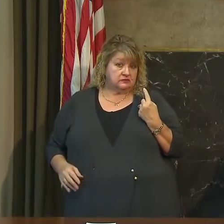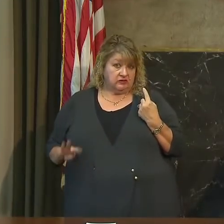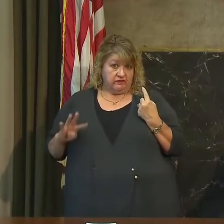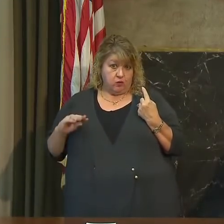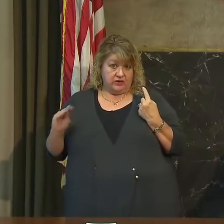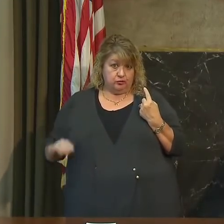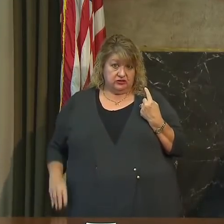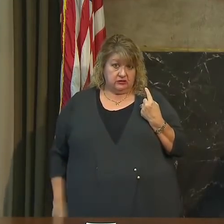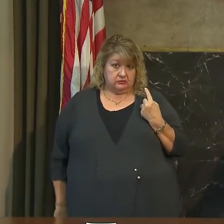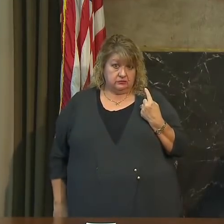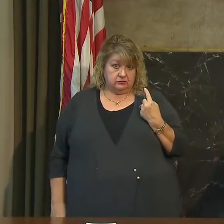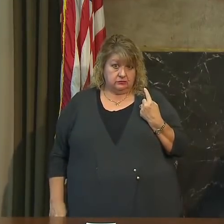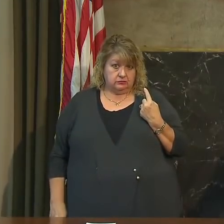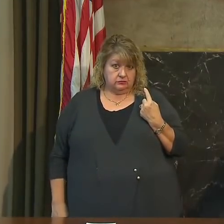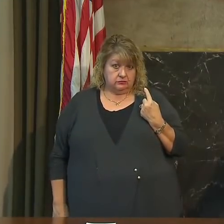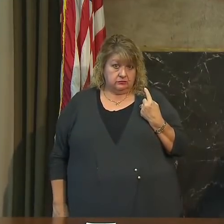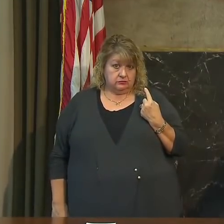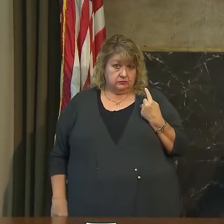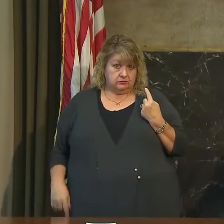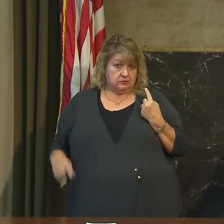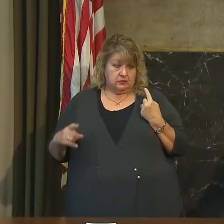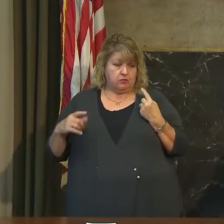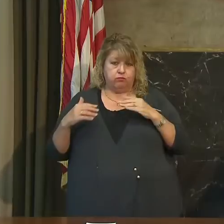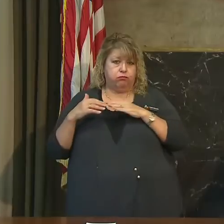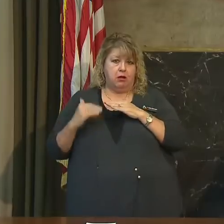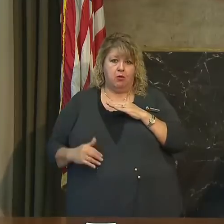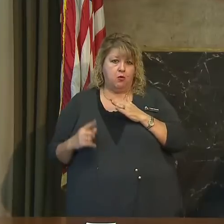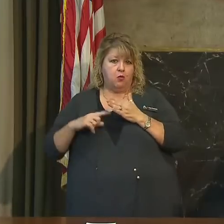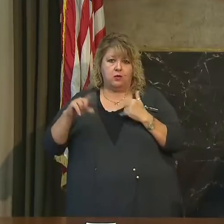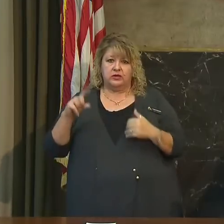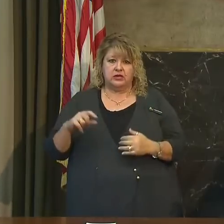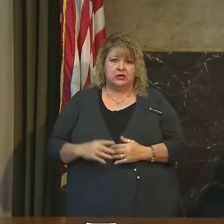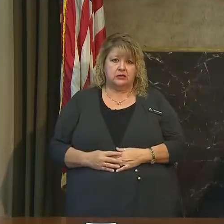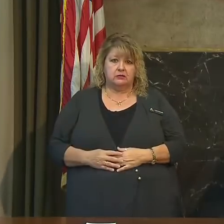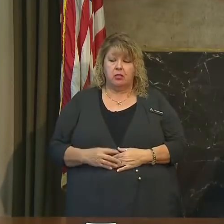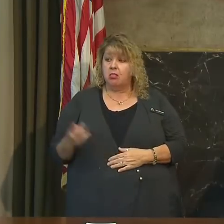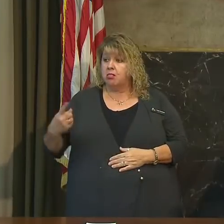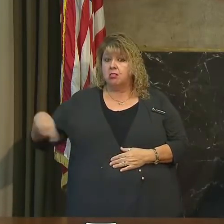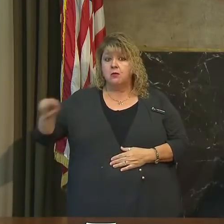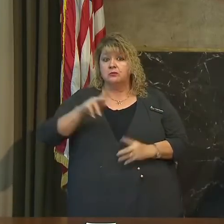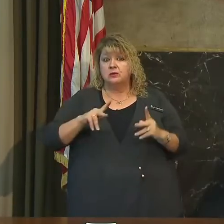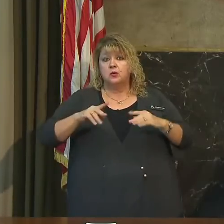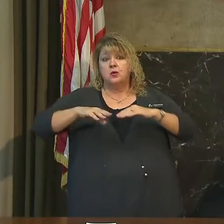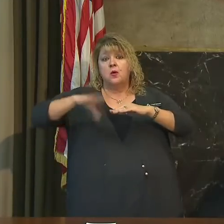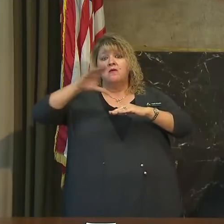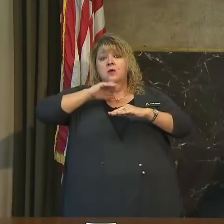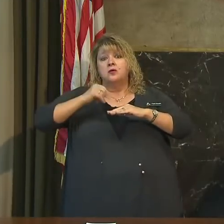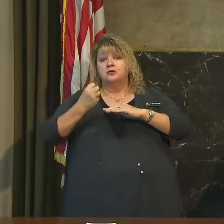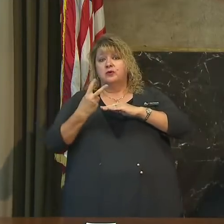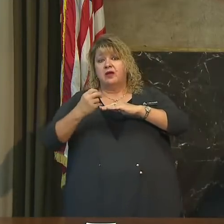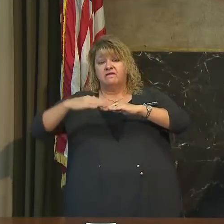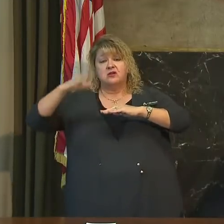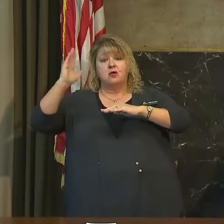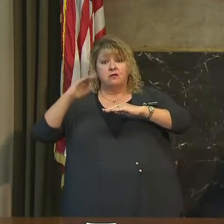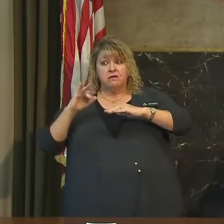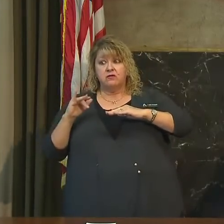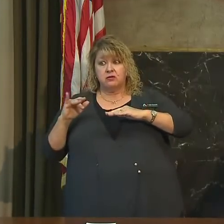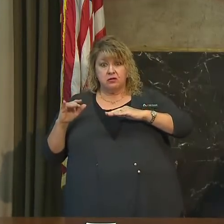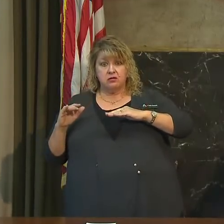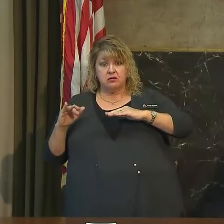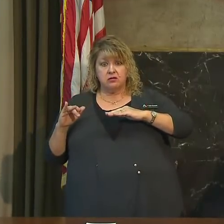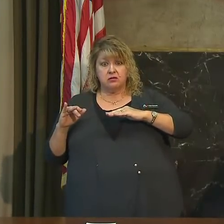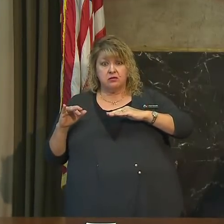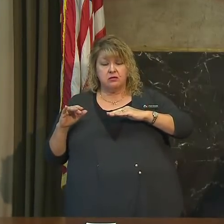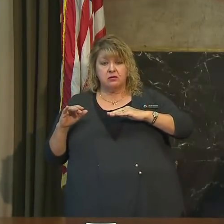near where we need to be. Of those eligible, those 12 and older, we're just shy